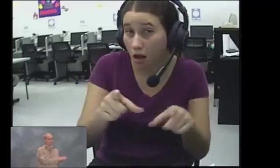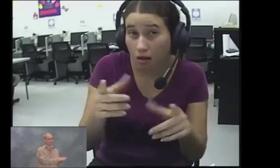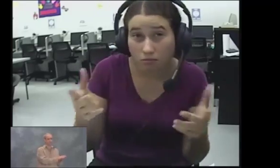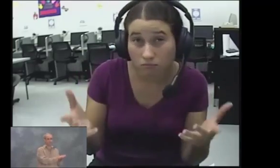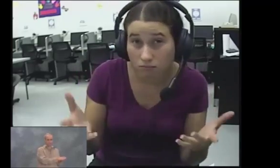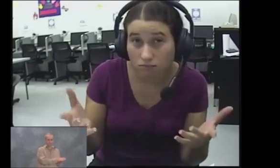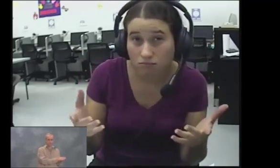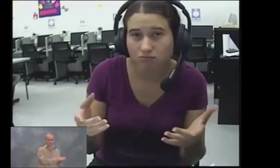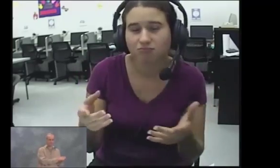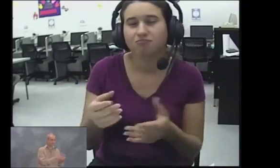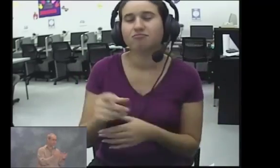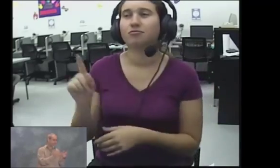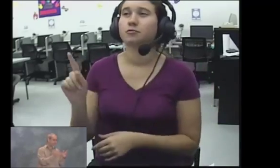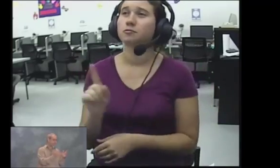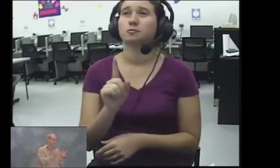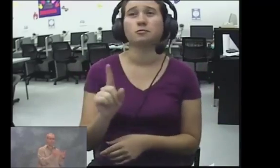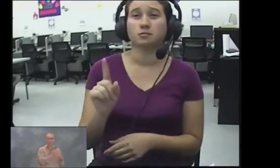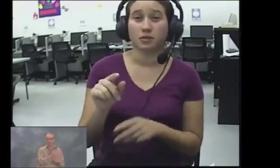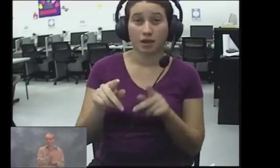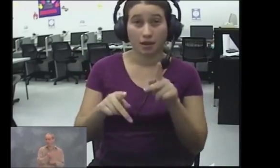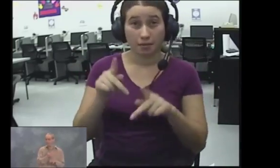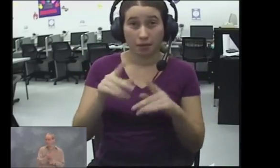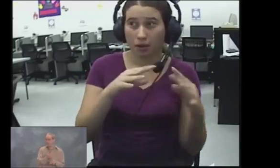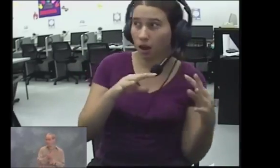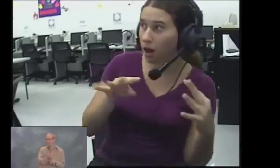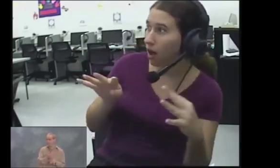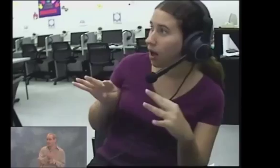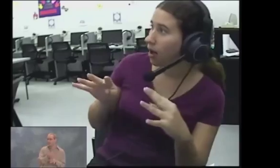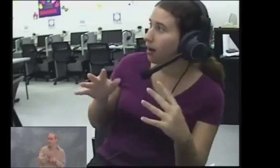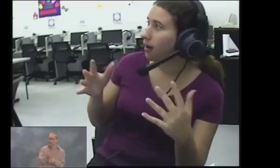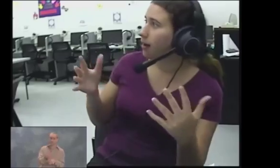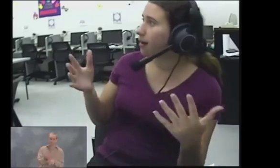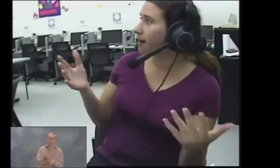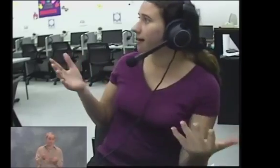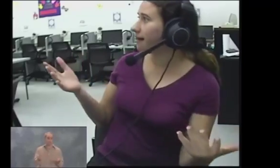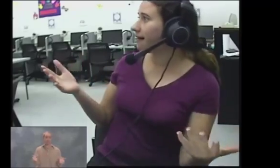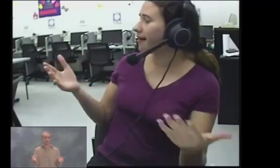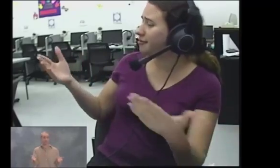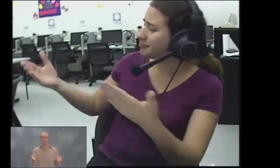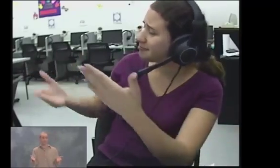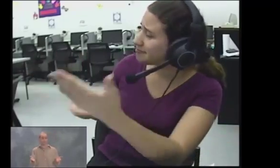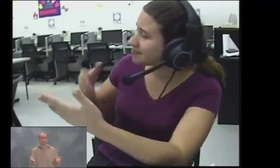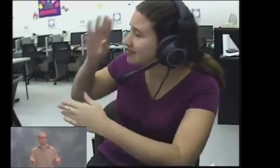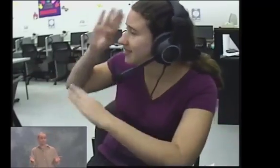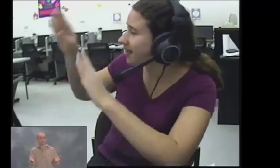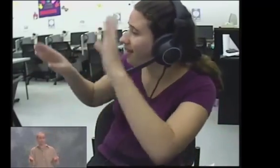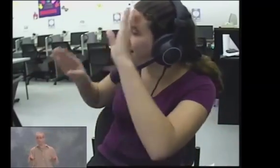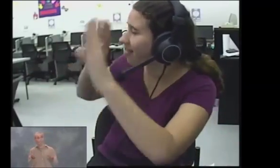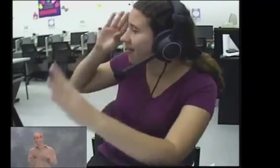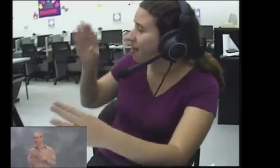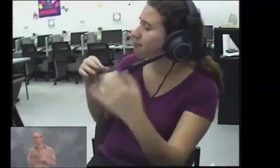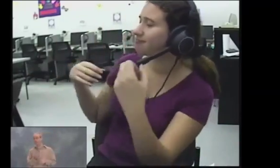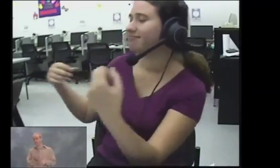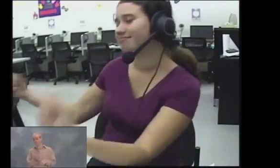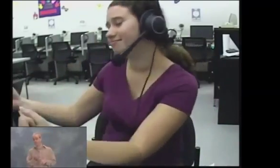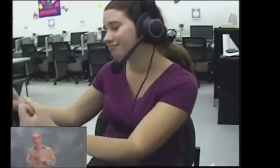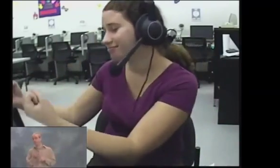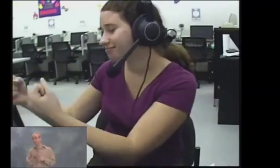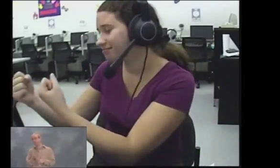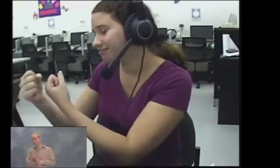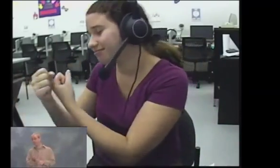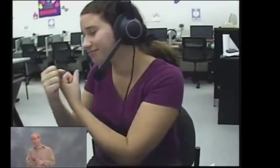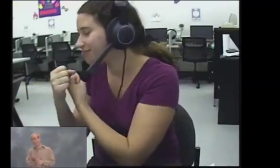have expected to happen. You would have been welcomed upon entering. You would have been